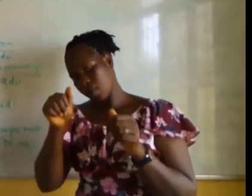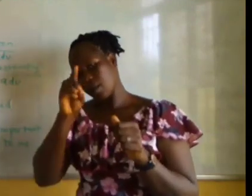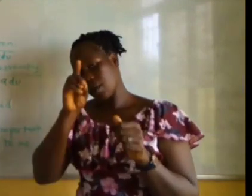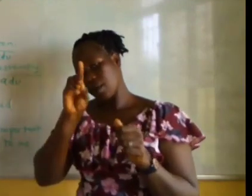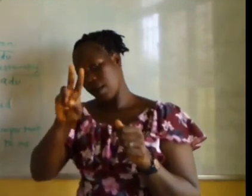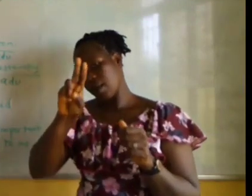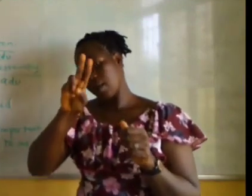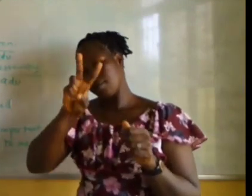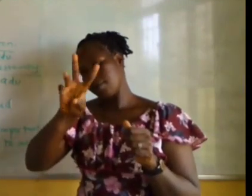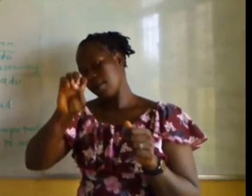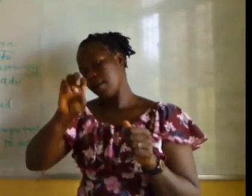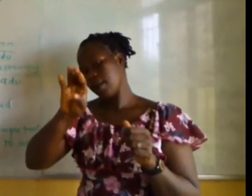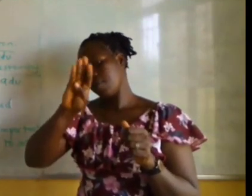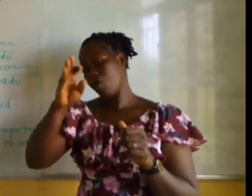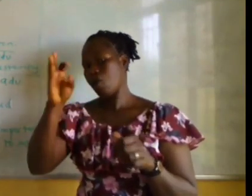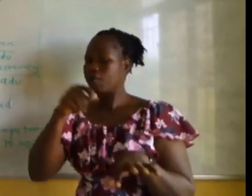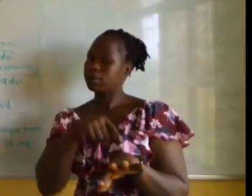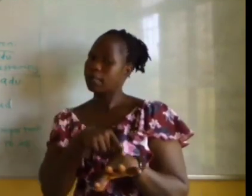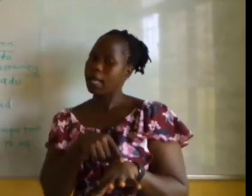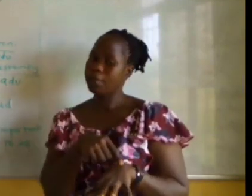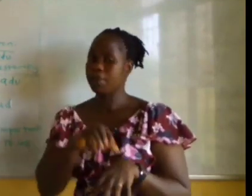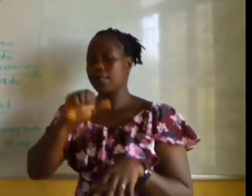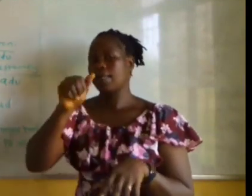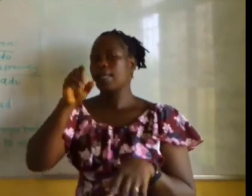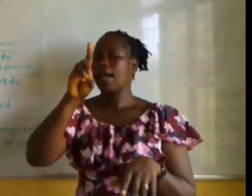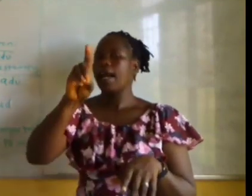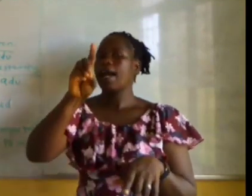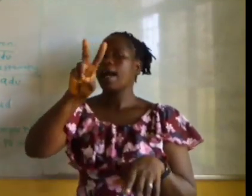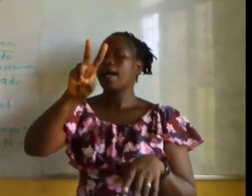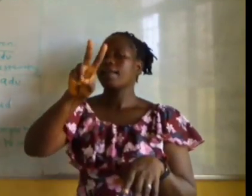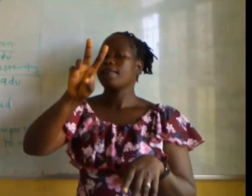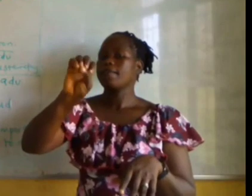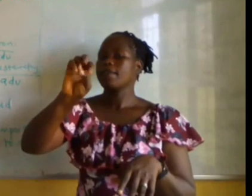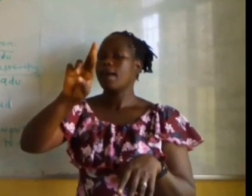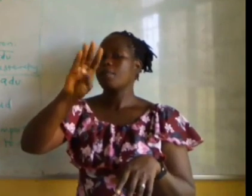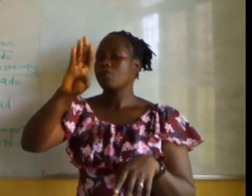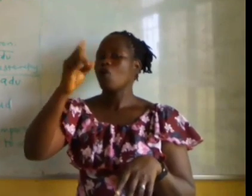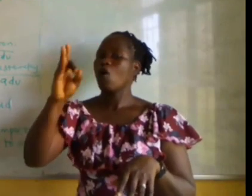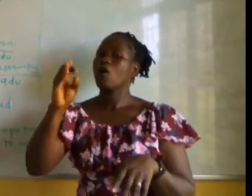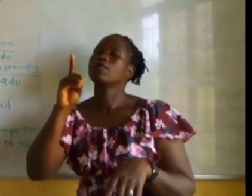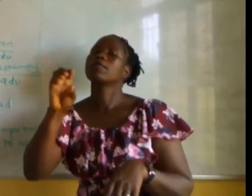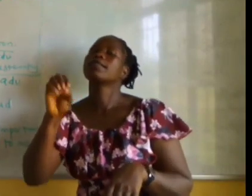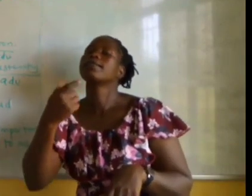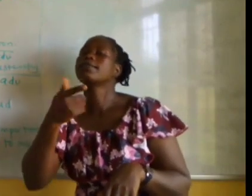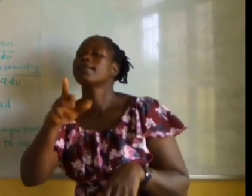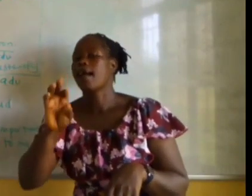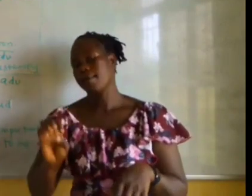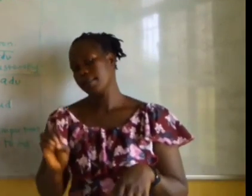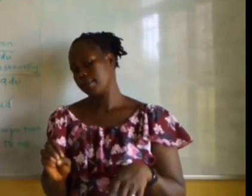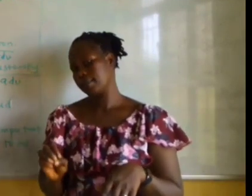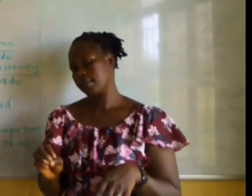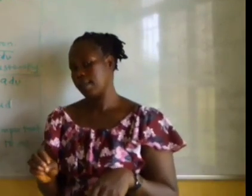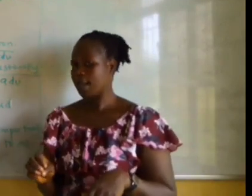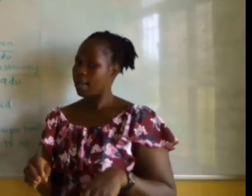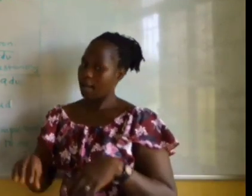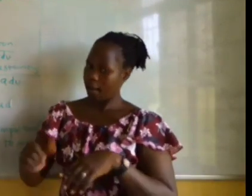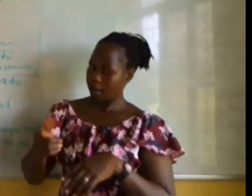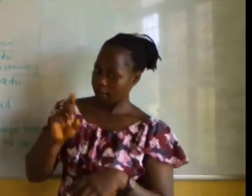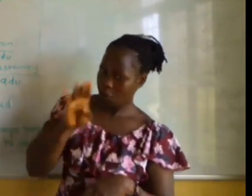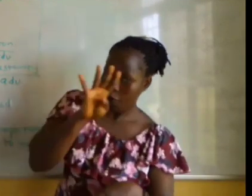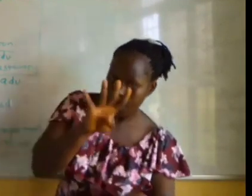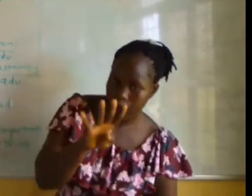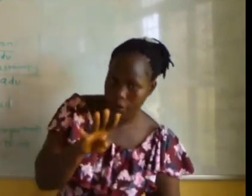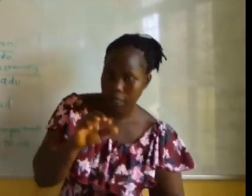of time, adverb of degree. Now, we will quickly move to adverbs